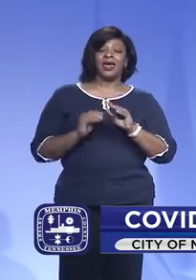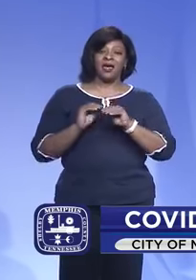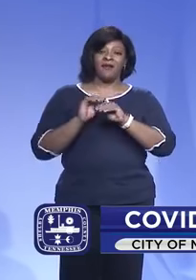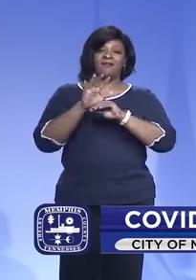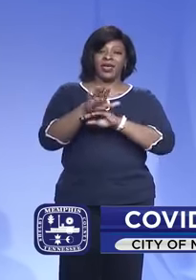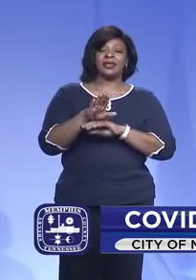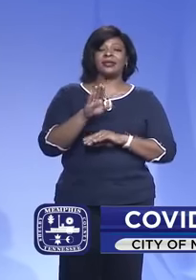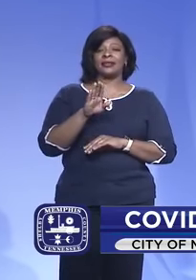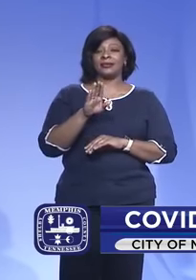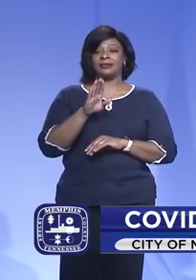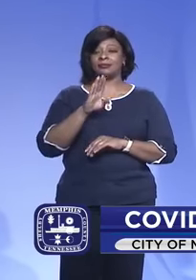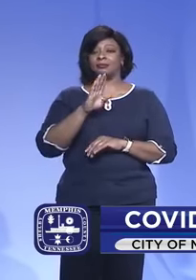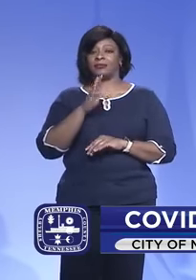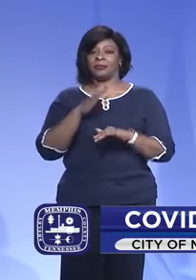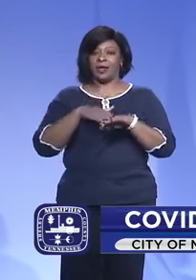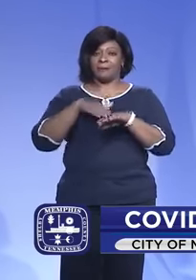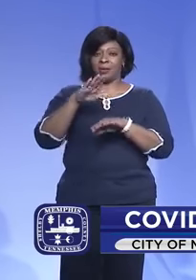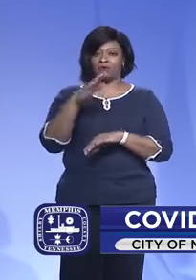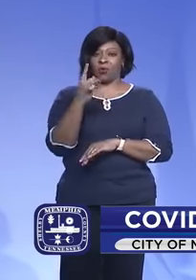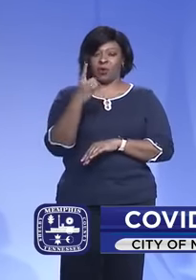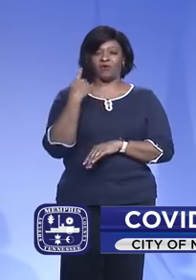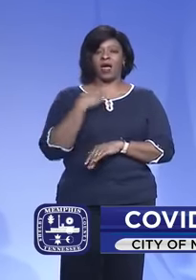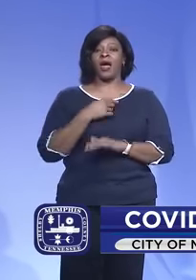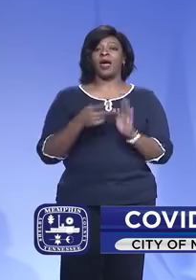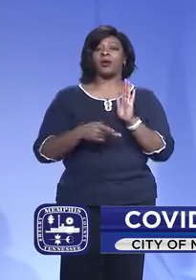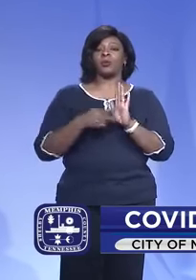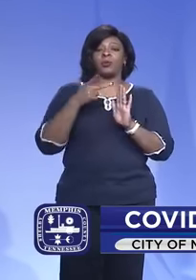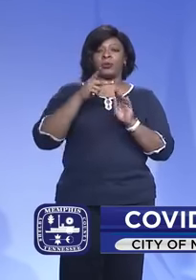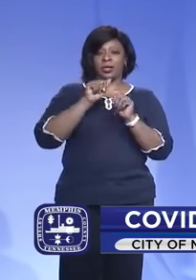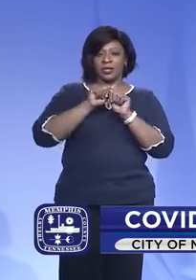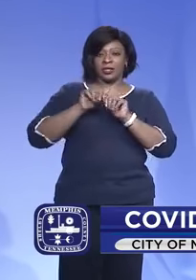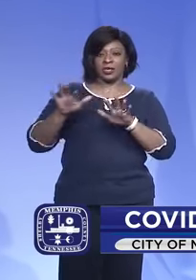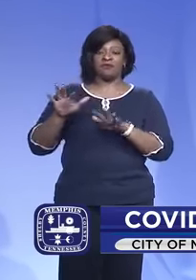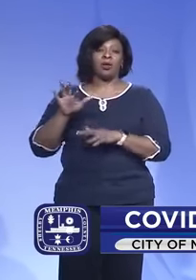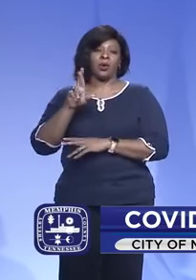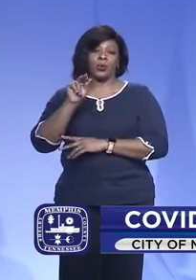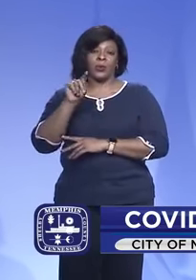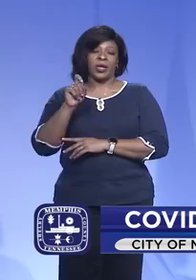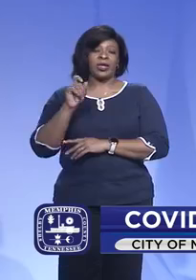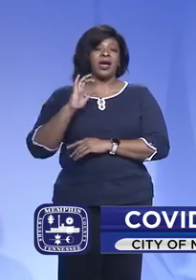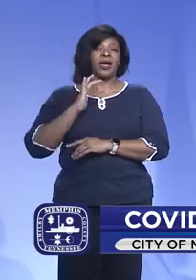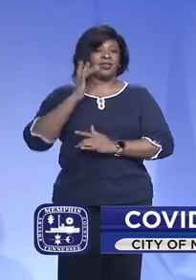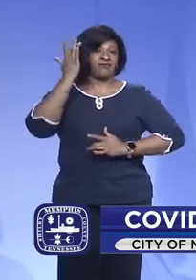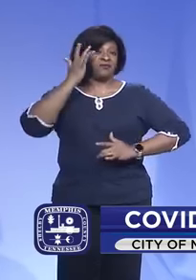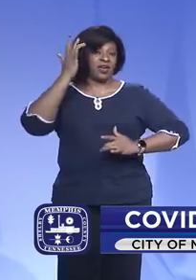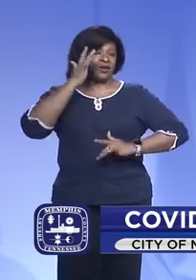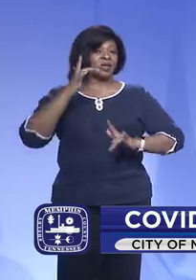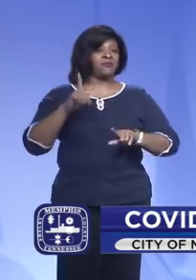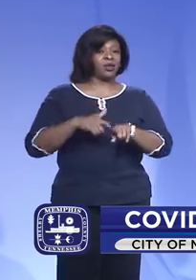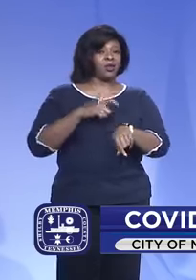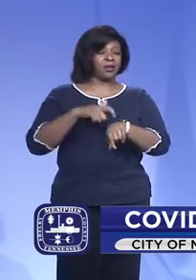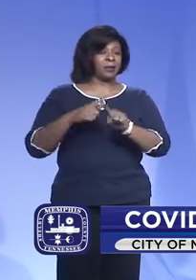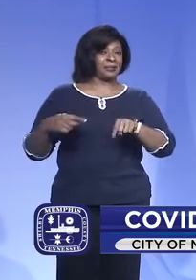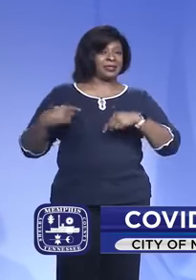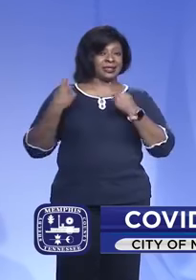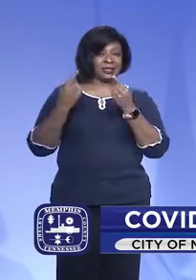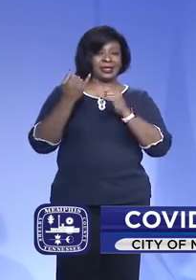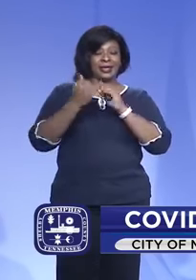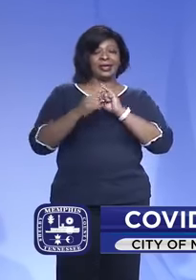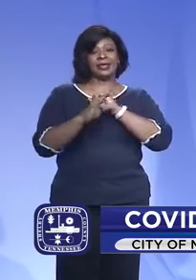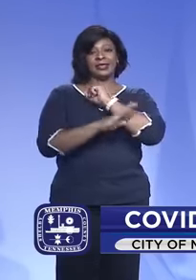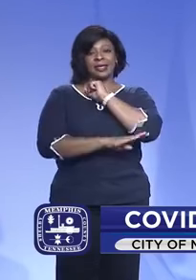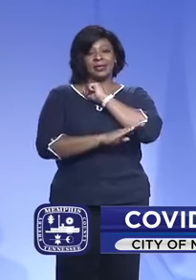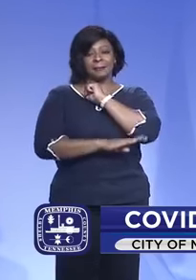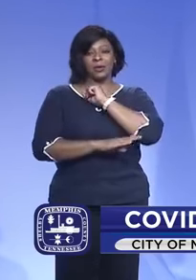of being above 1 for our reproductive rate of the virus for a very long time now, since the end of September.